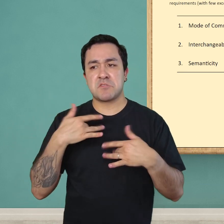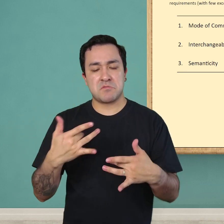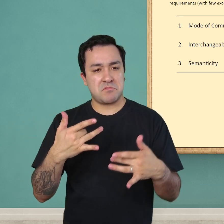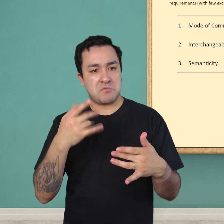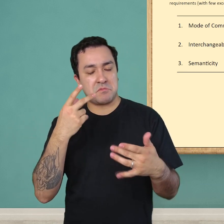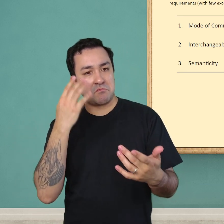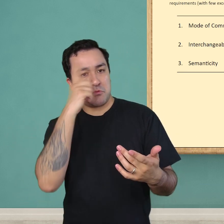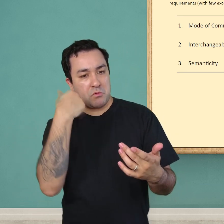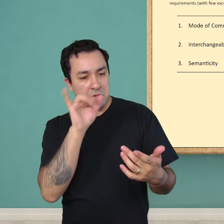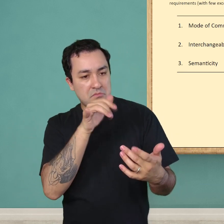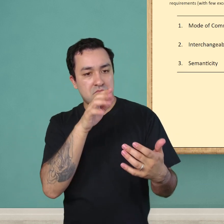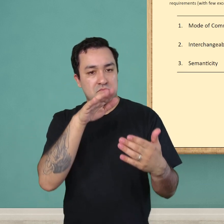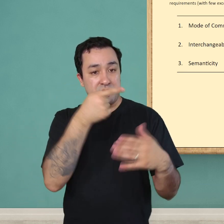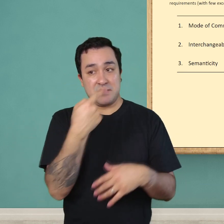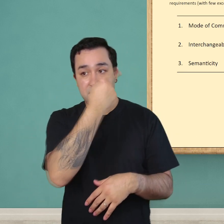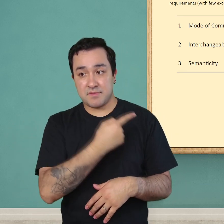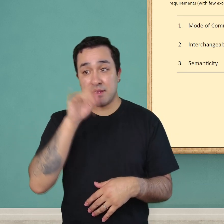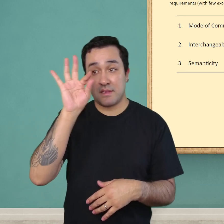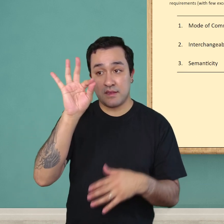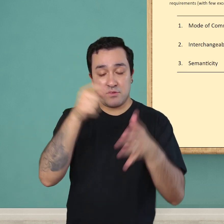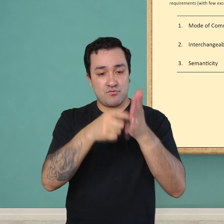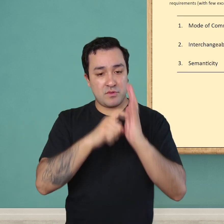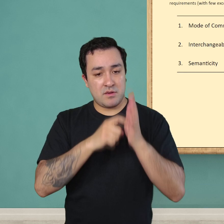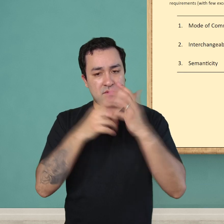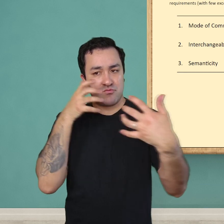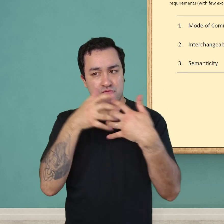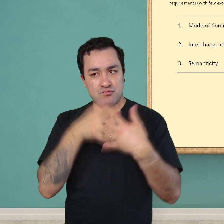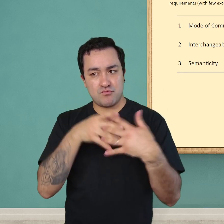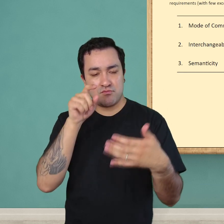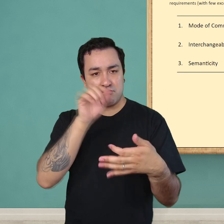beings. All languages seemingly have these 9 requirements.